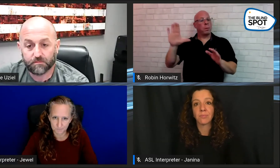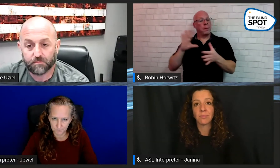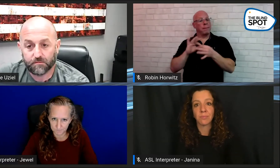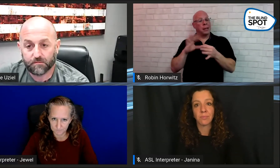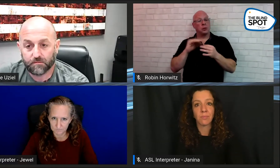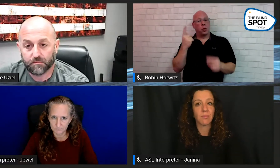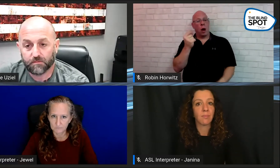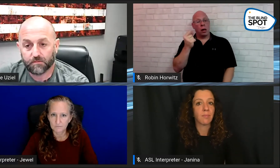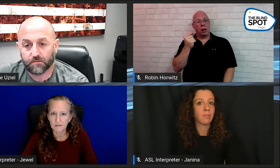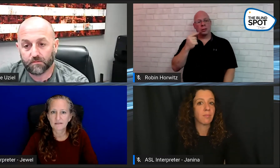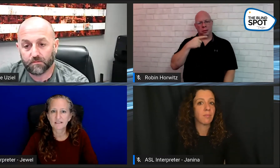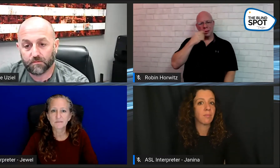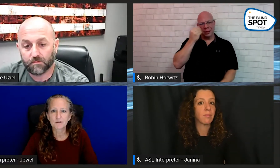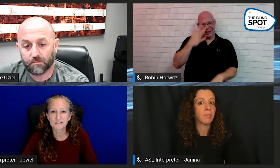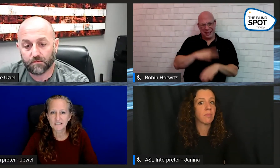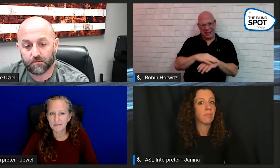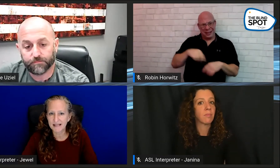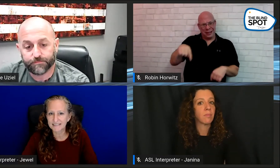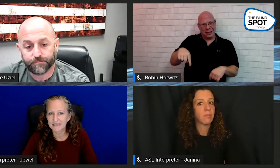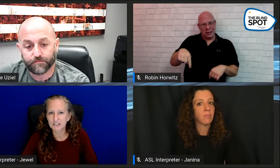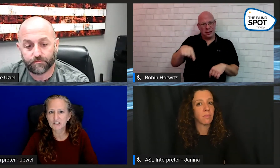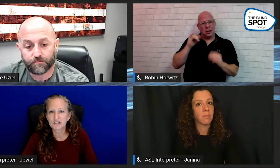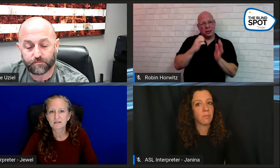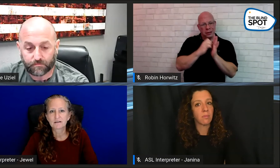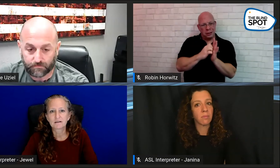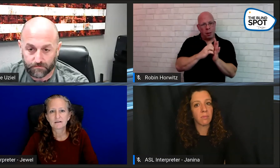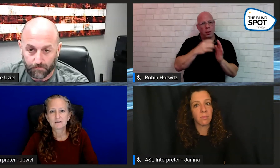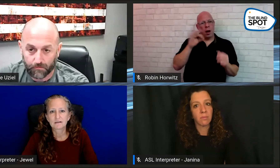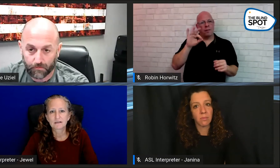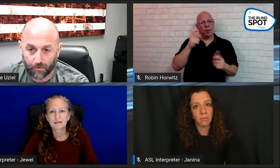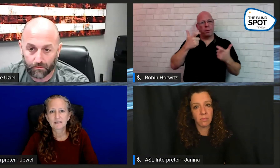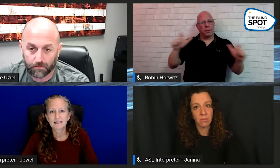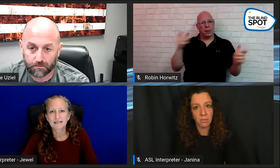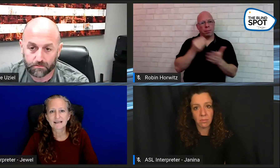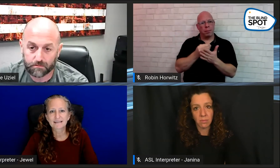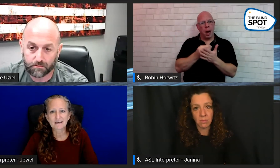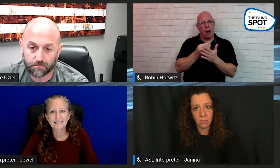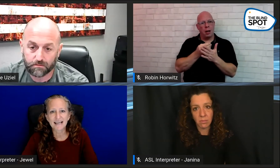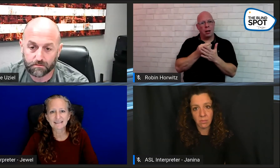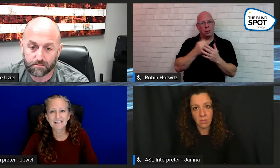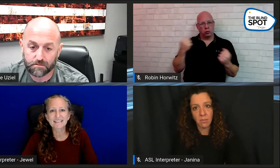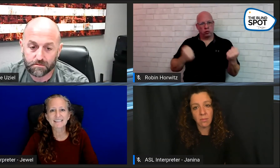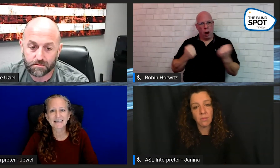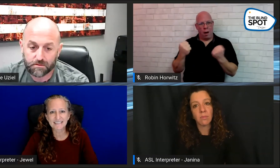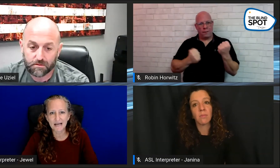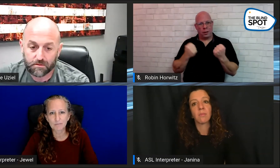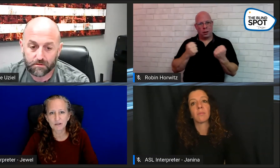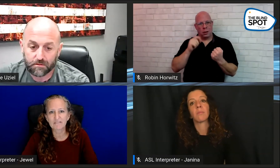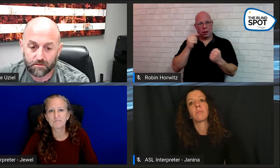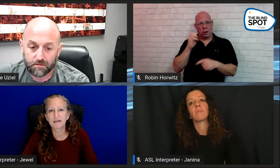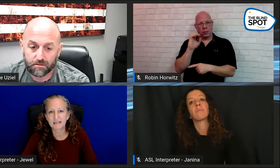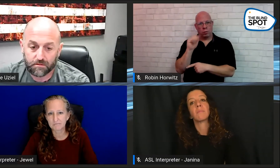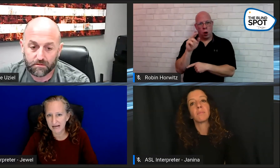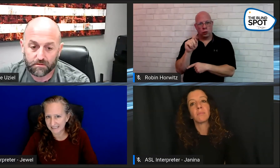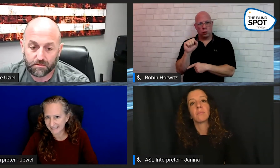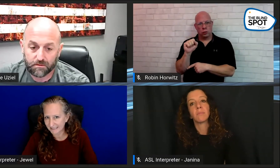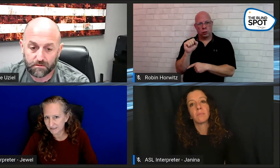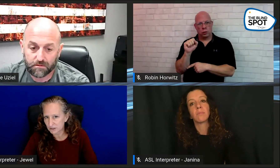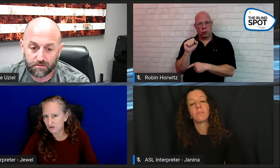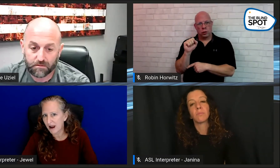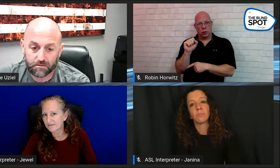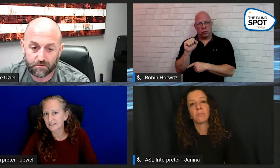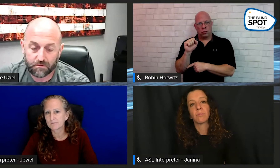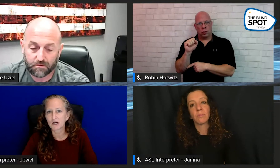manager. And this person's message, they're saying this is an example of big